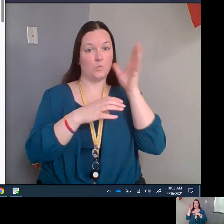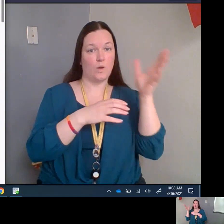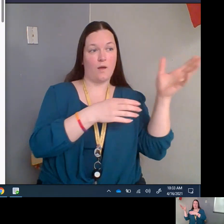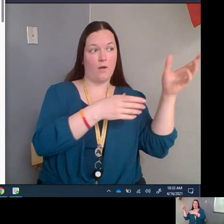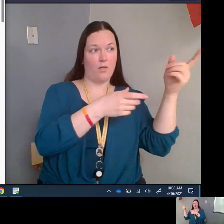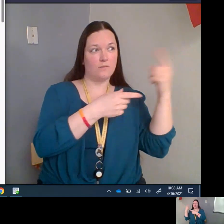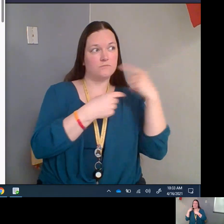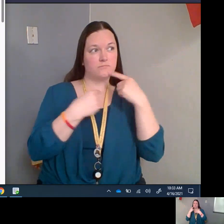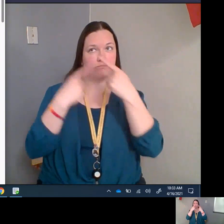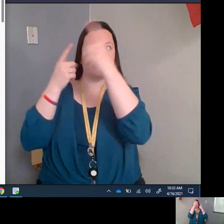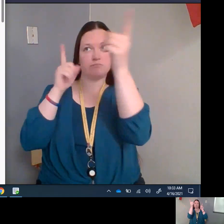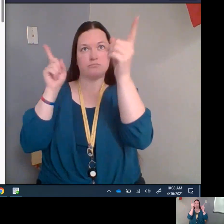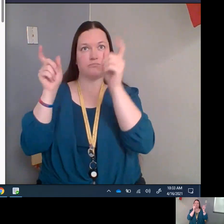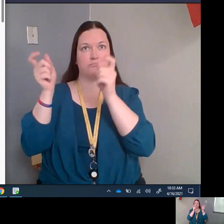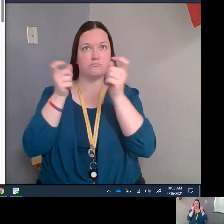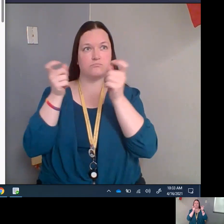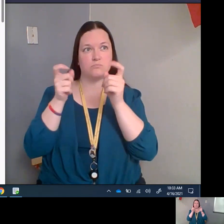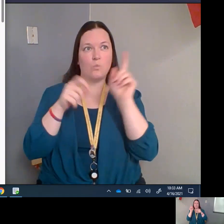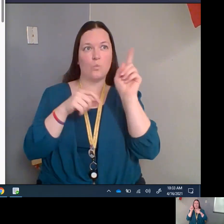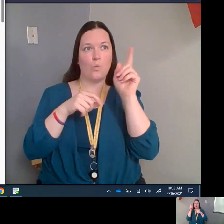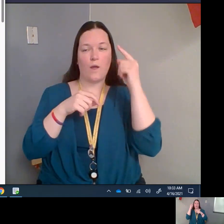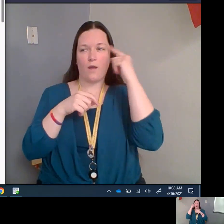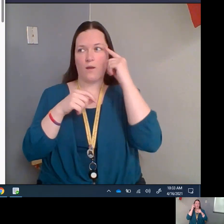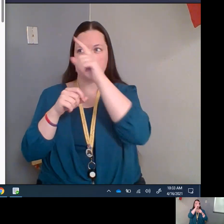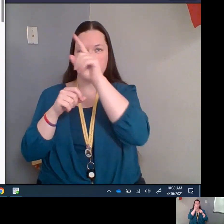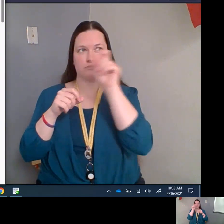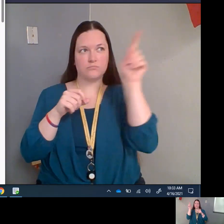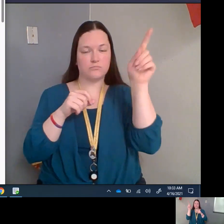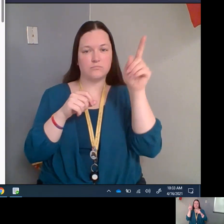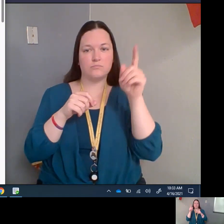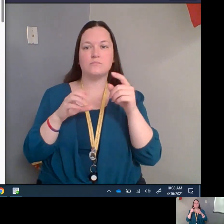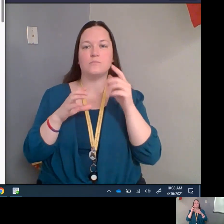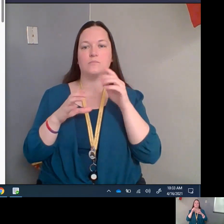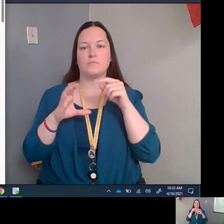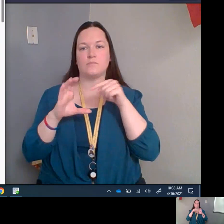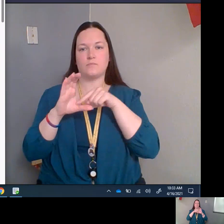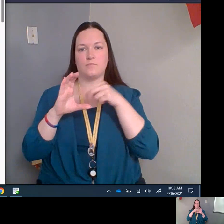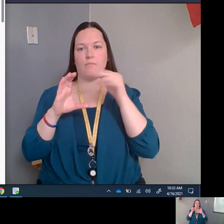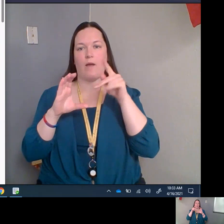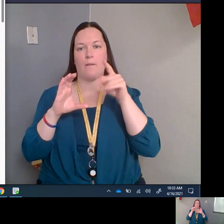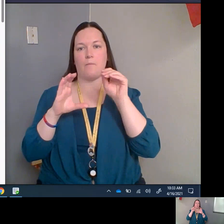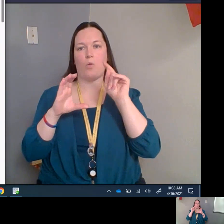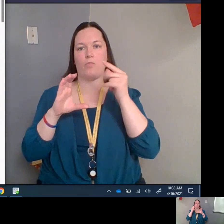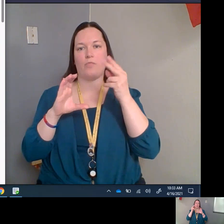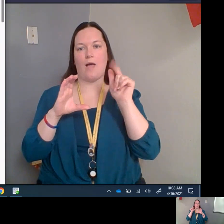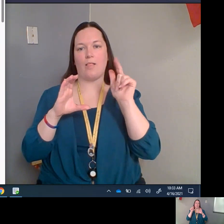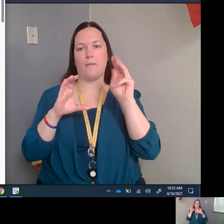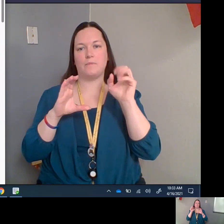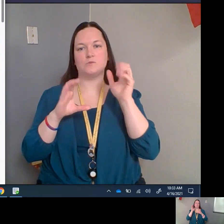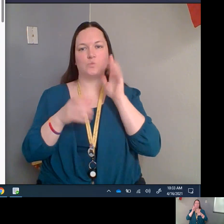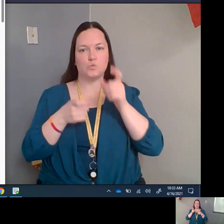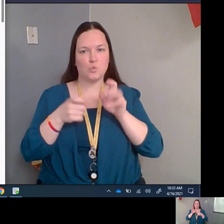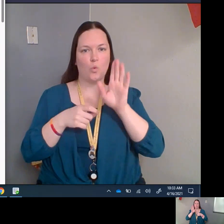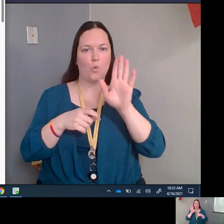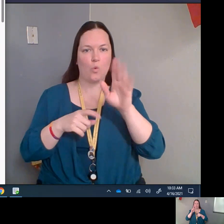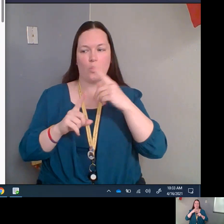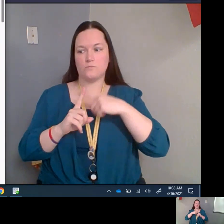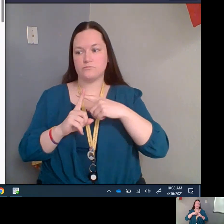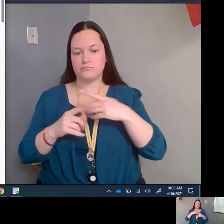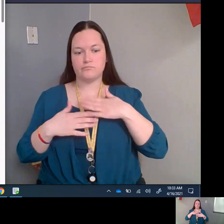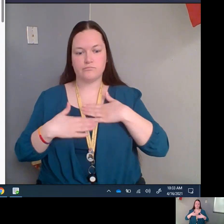to the cerebrum. And the hypothalamus controls and regulates autonomic nervous system functions such